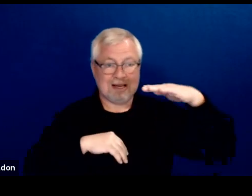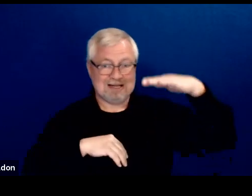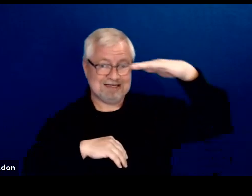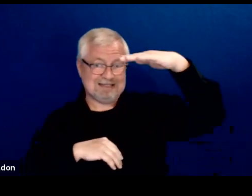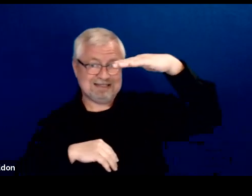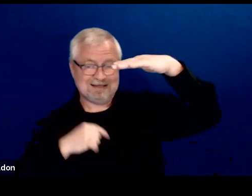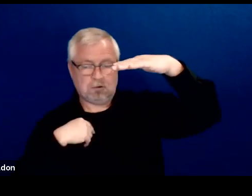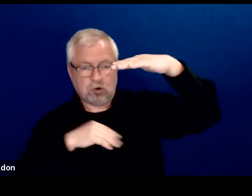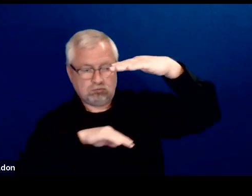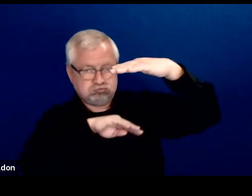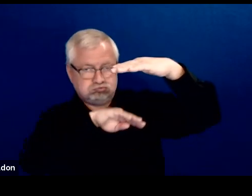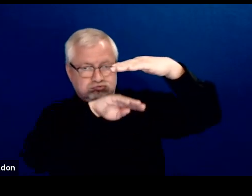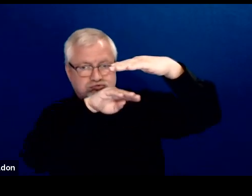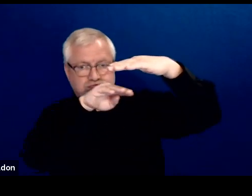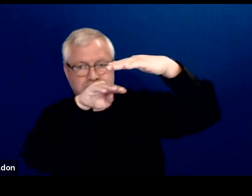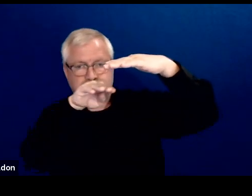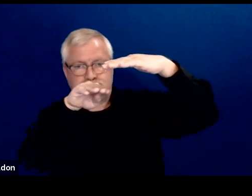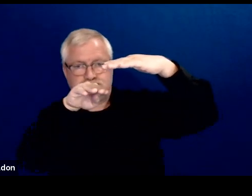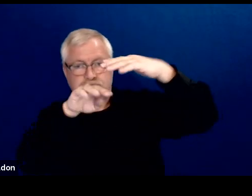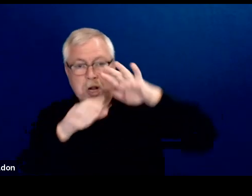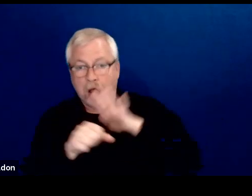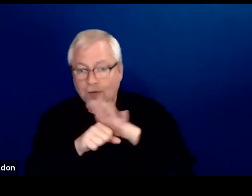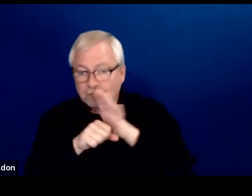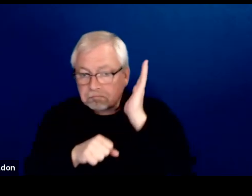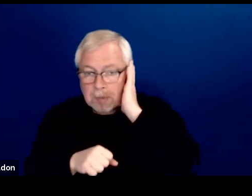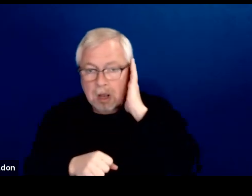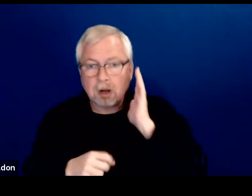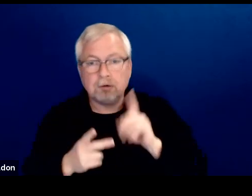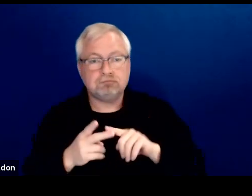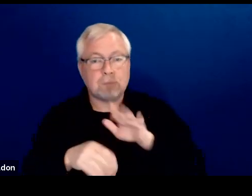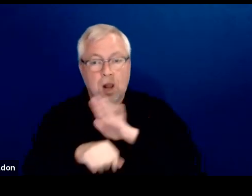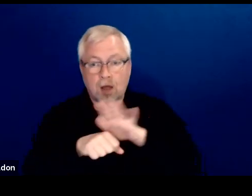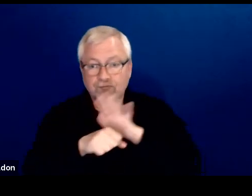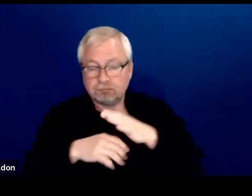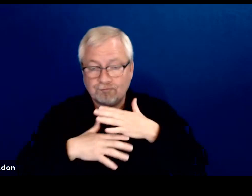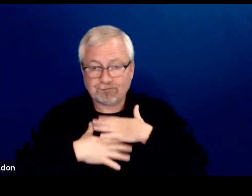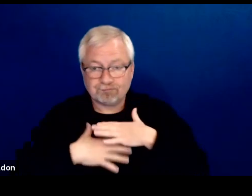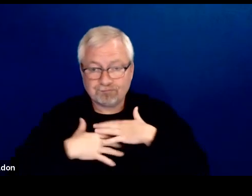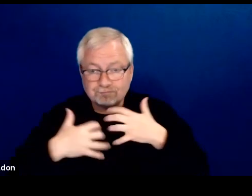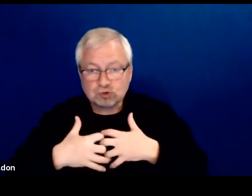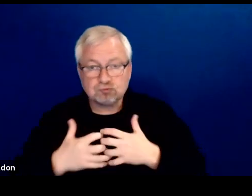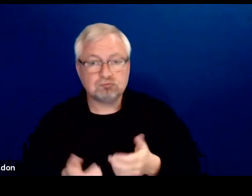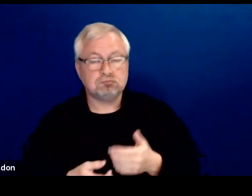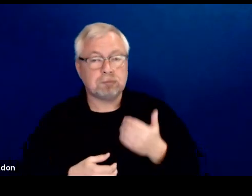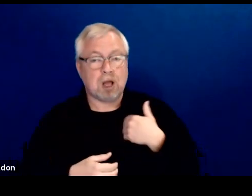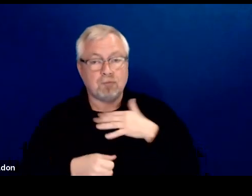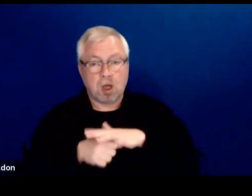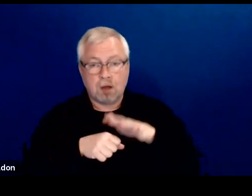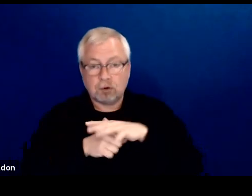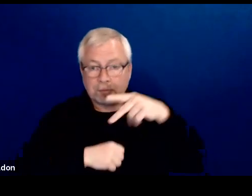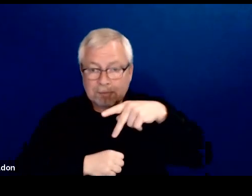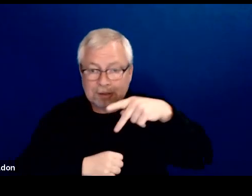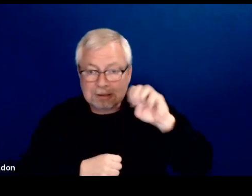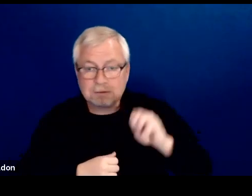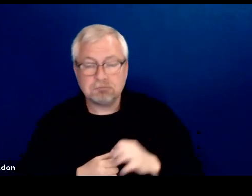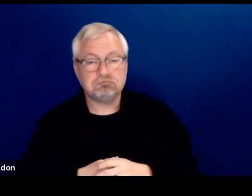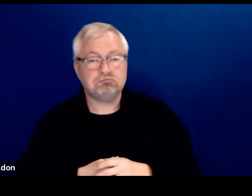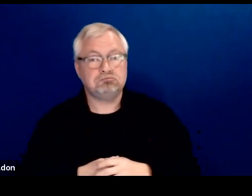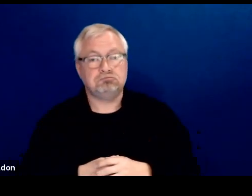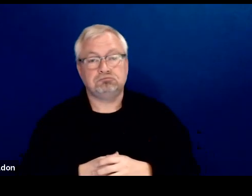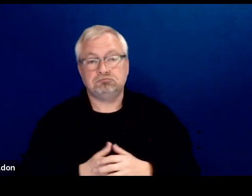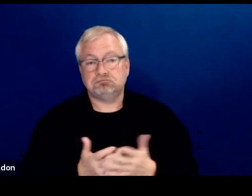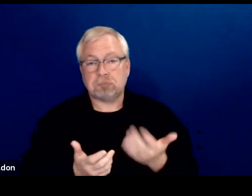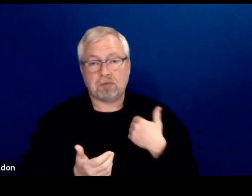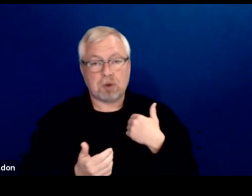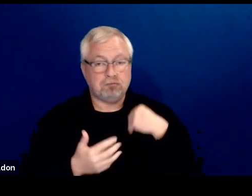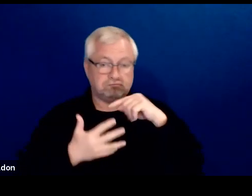us having the ventilators, and having the PPE necessary to treat people in a scenario if it gets to this. Now,